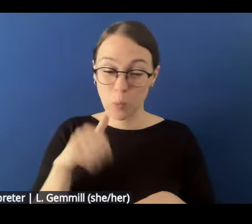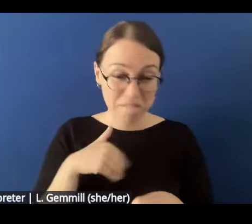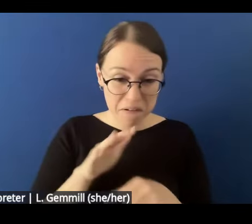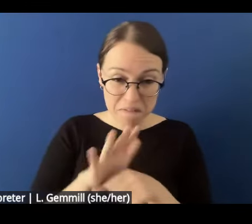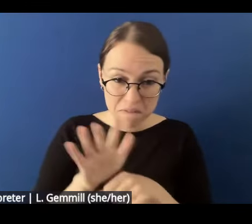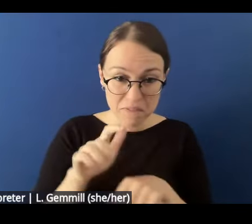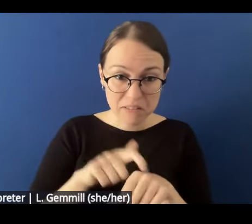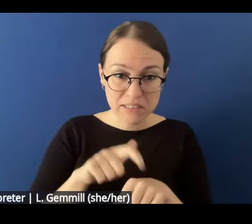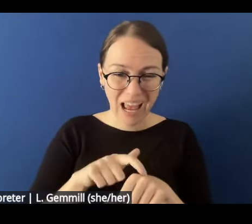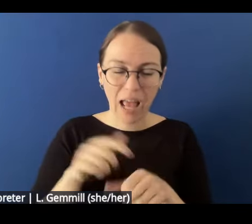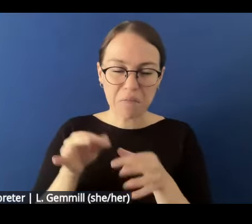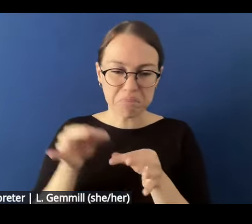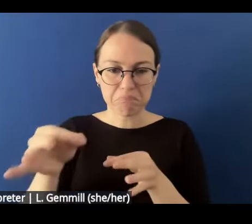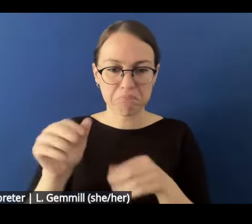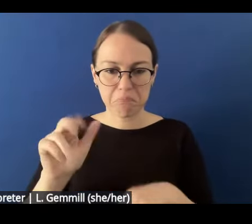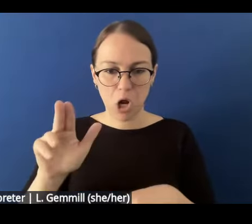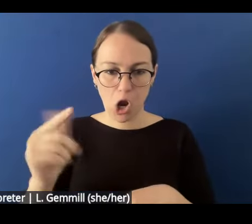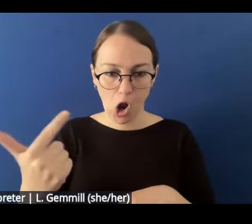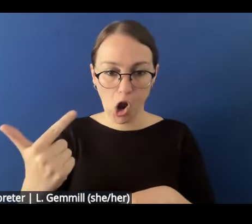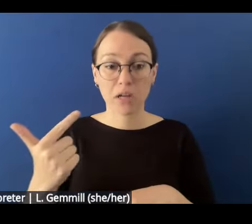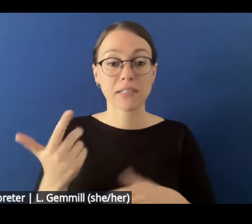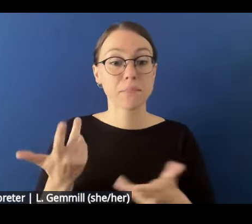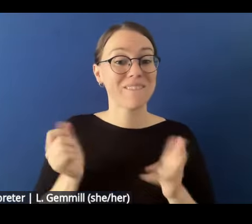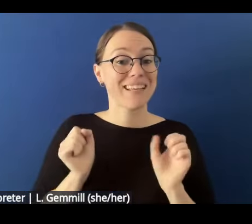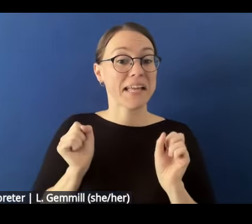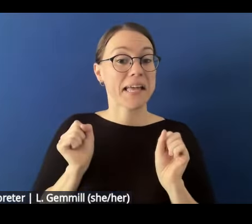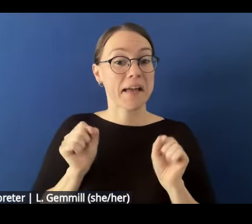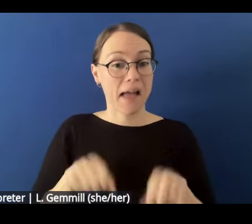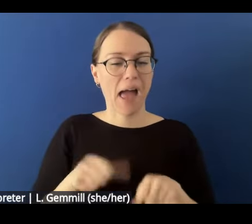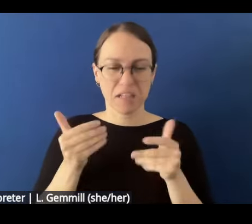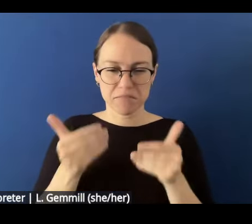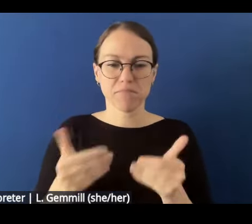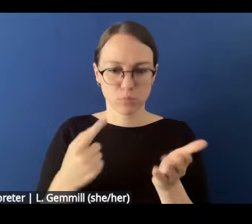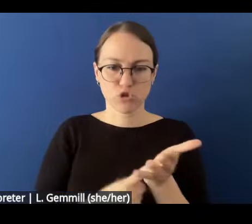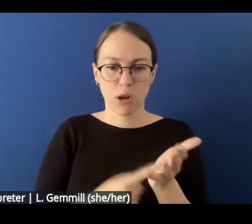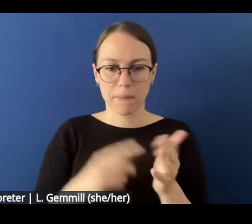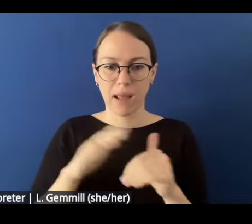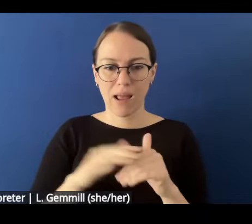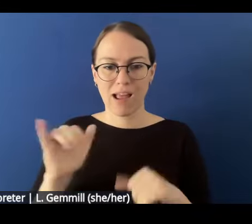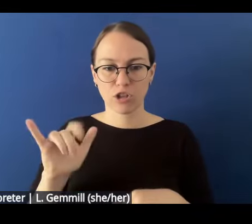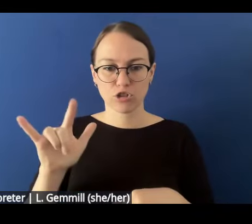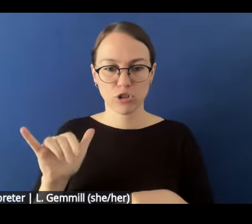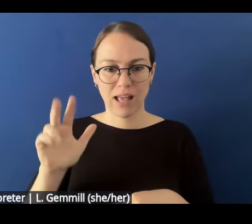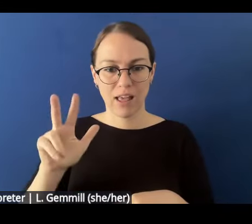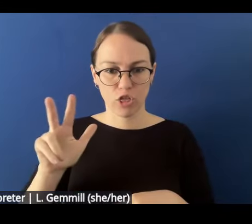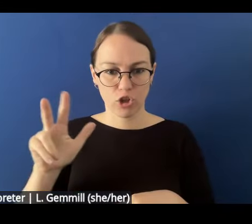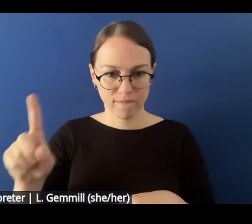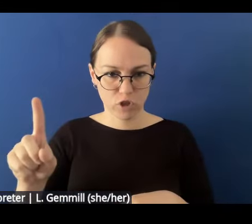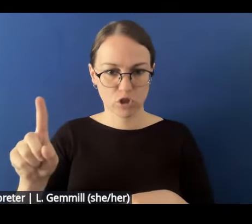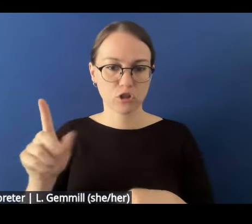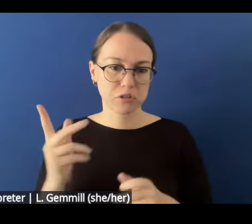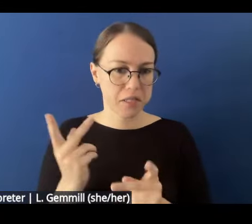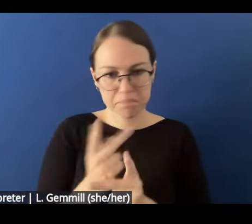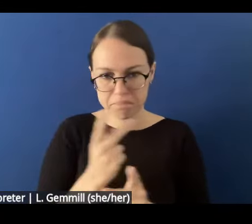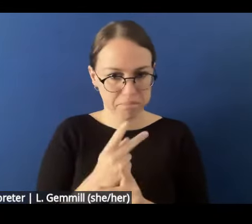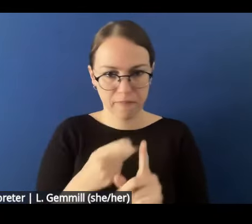the 31st, and then we can come back and at least calculate something. Is that fair? Good